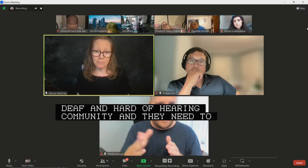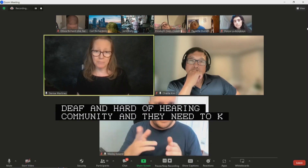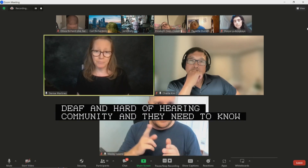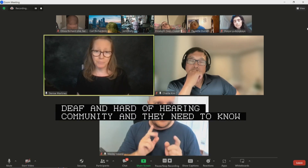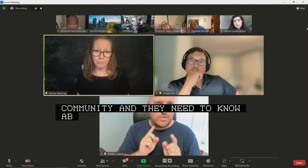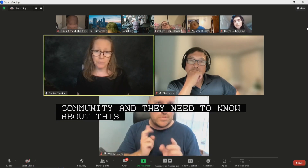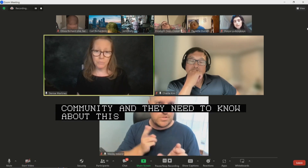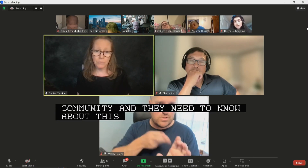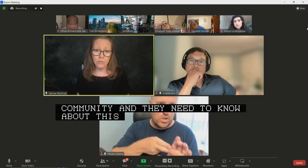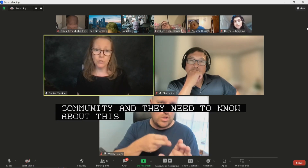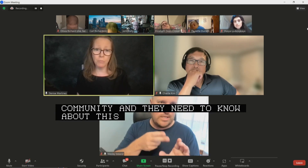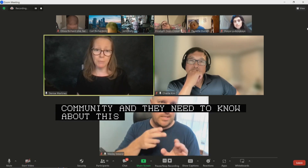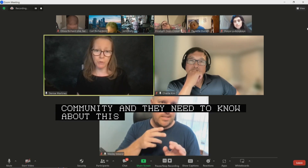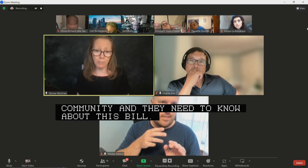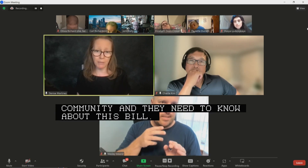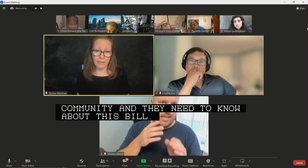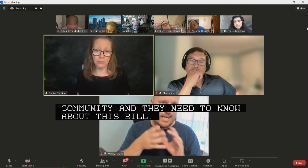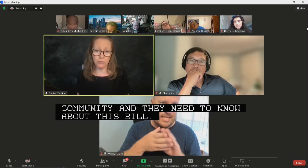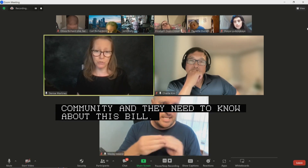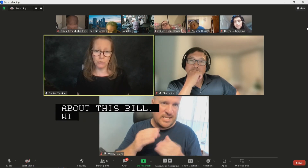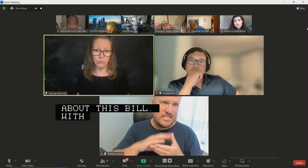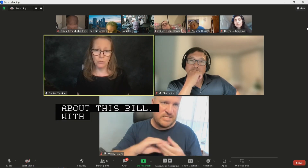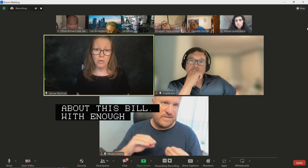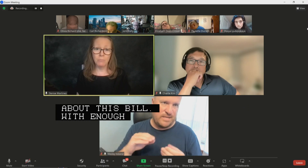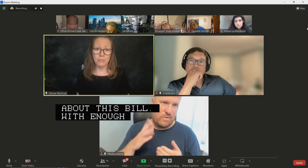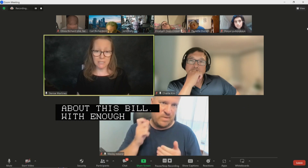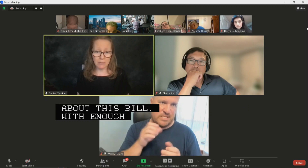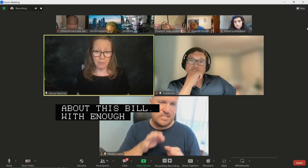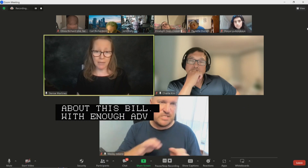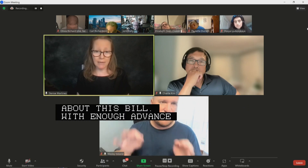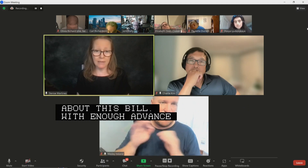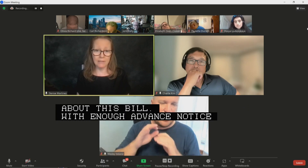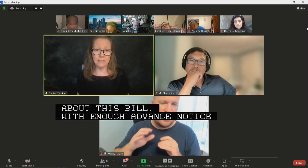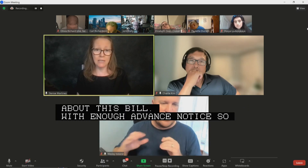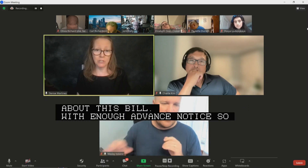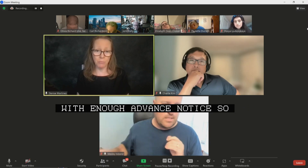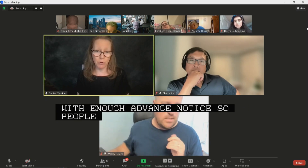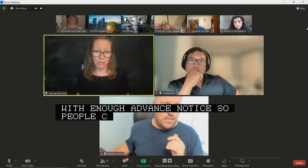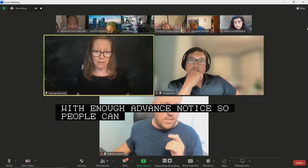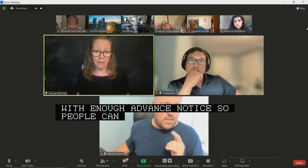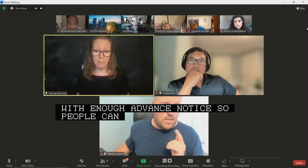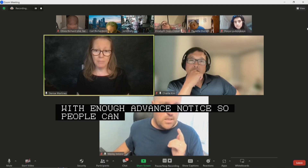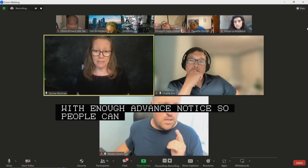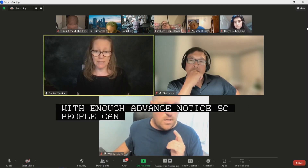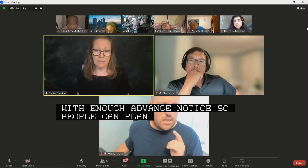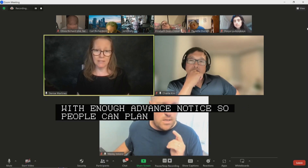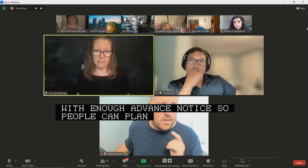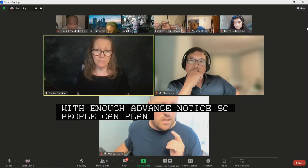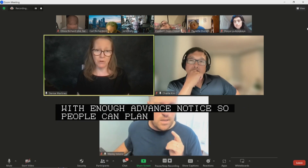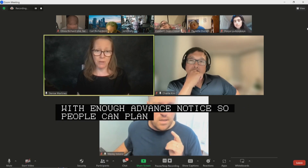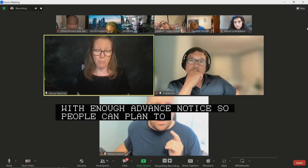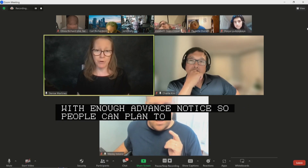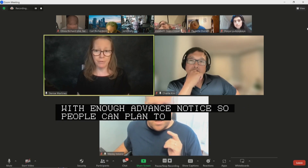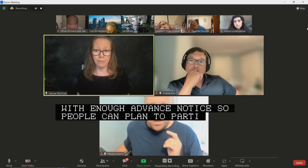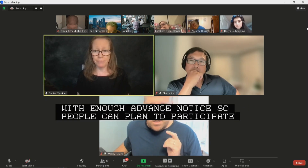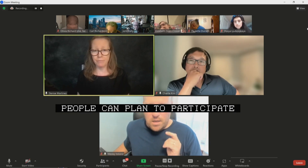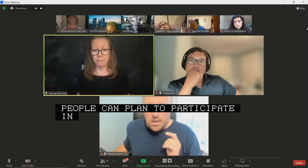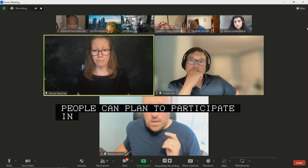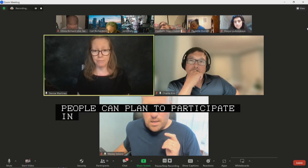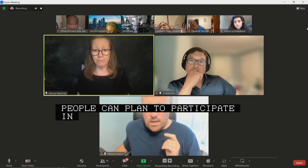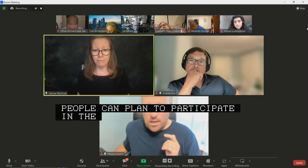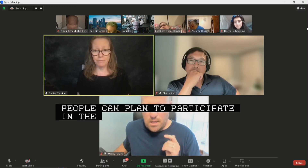notice so people can plan to participate in the testimony, because I think this is very